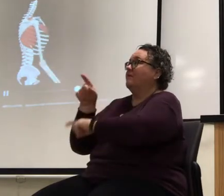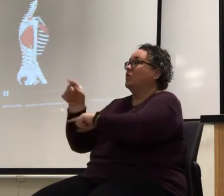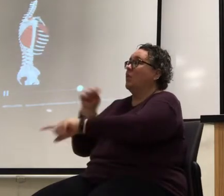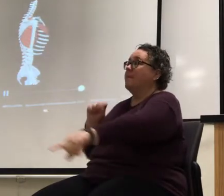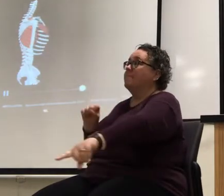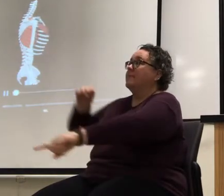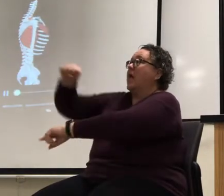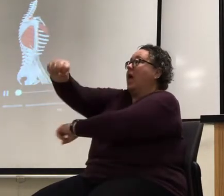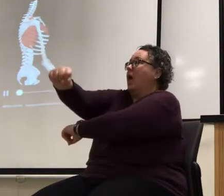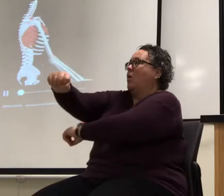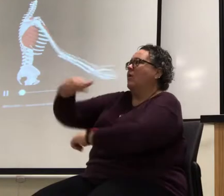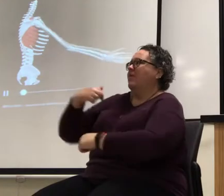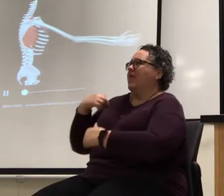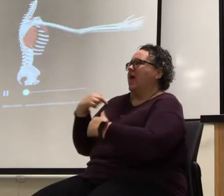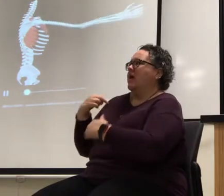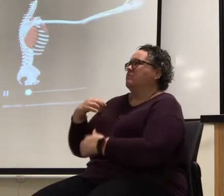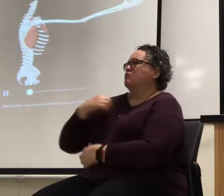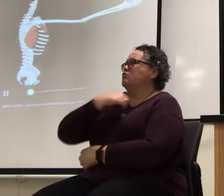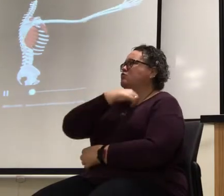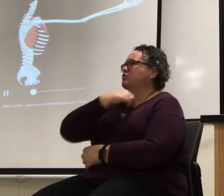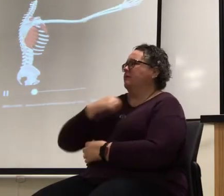protract.